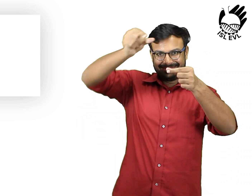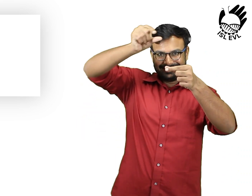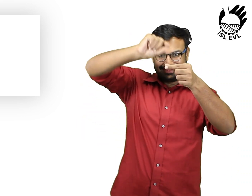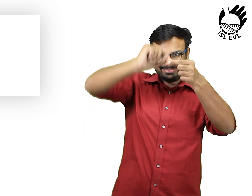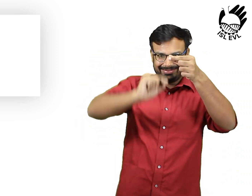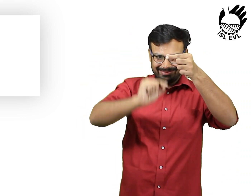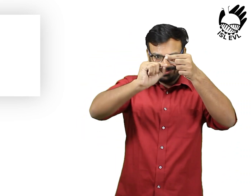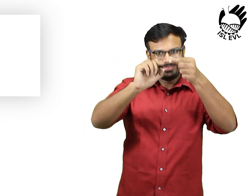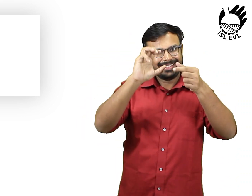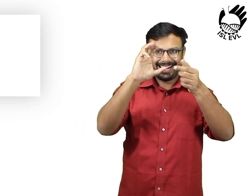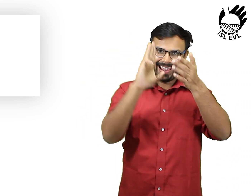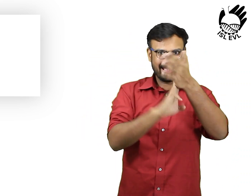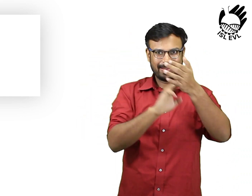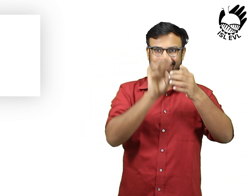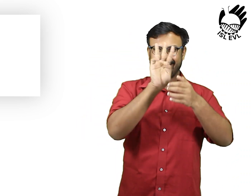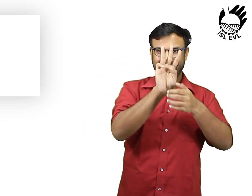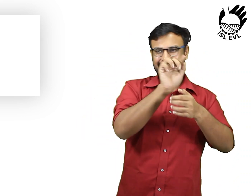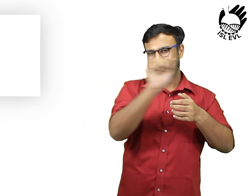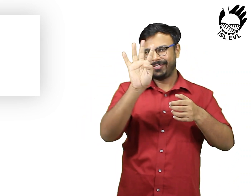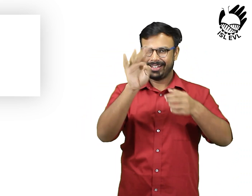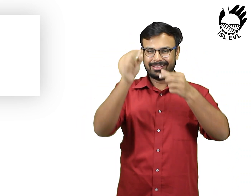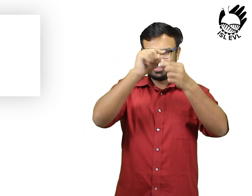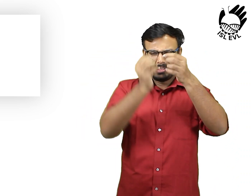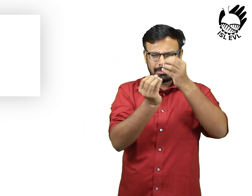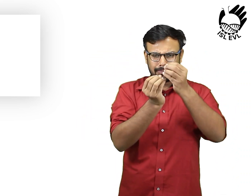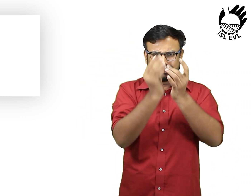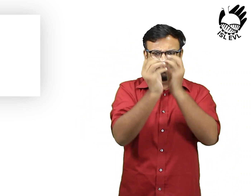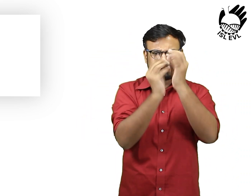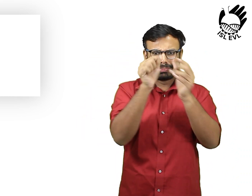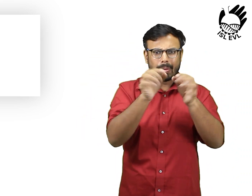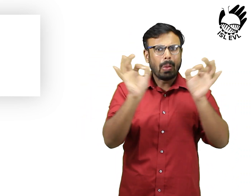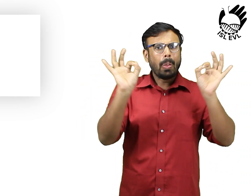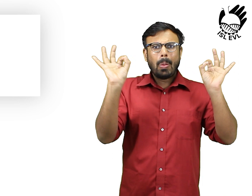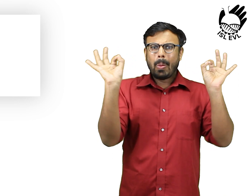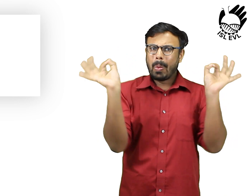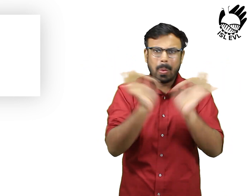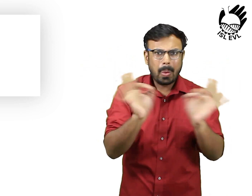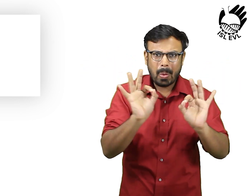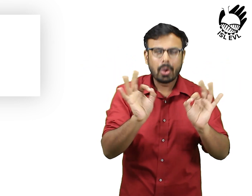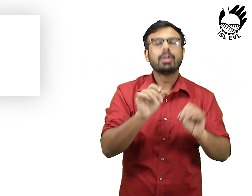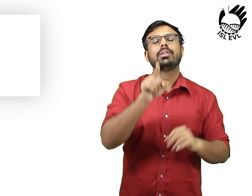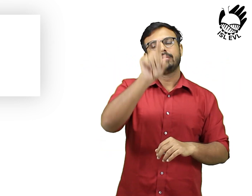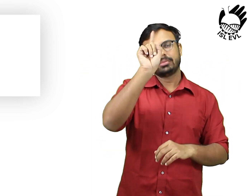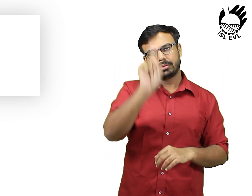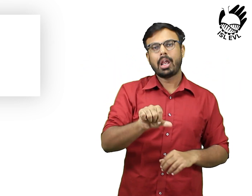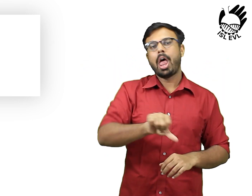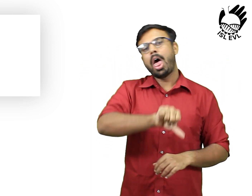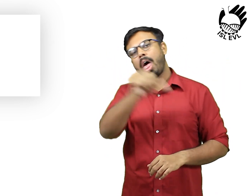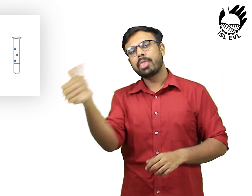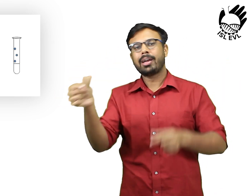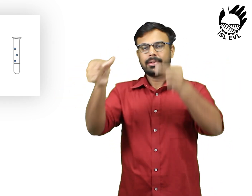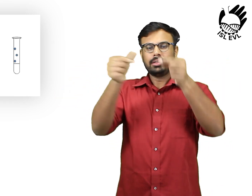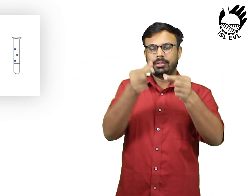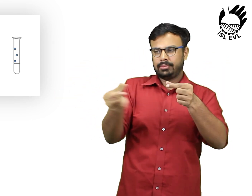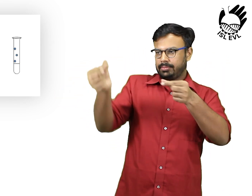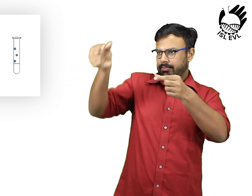If your sample does not fizz, then split the mixture evenly into two clean test tubes.